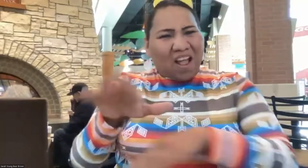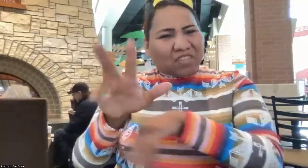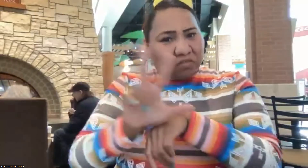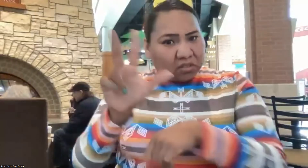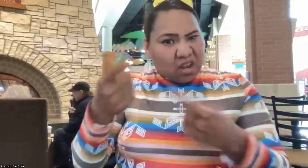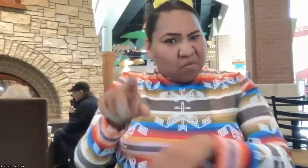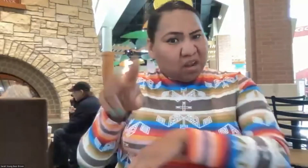skin.